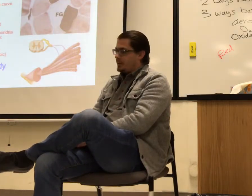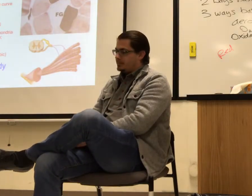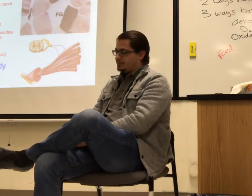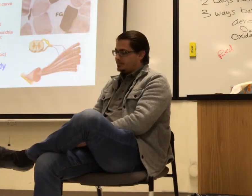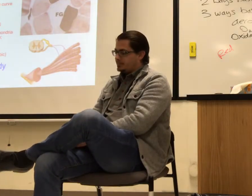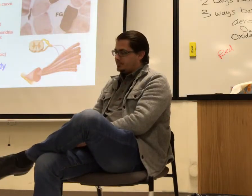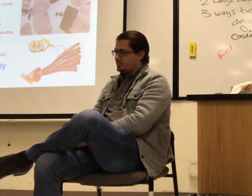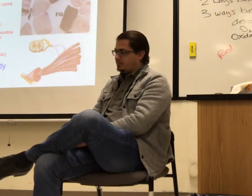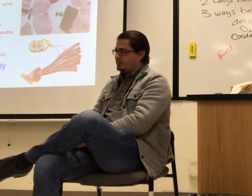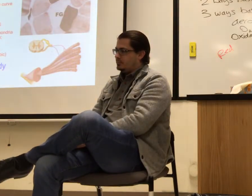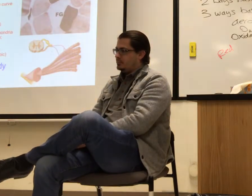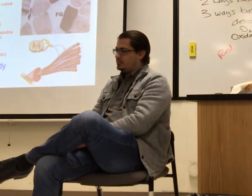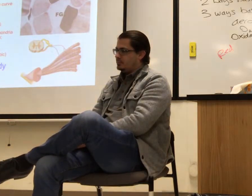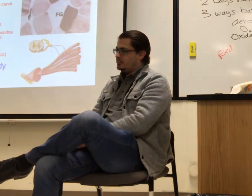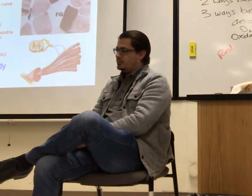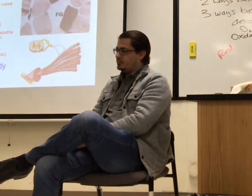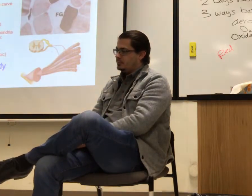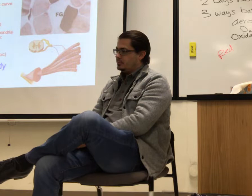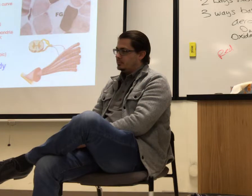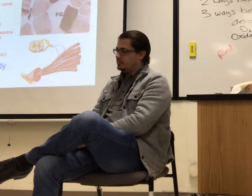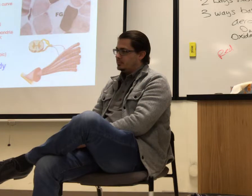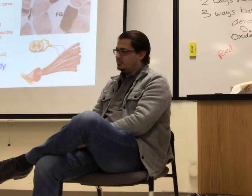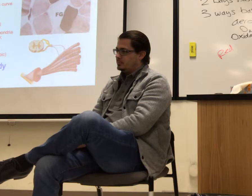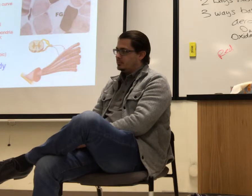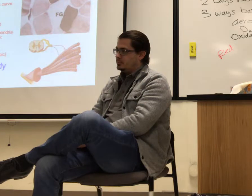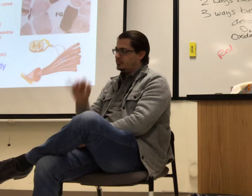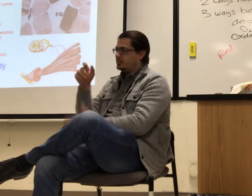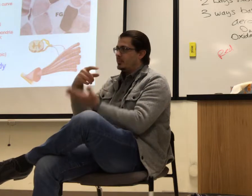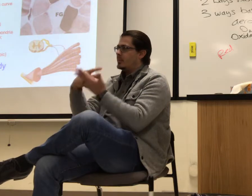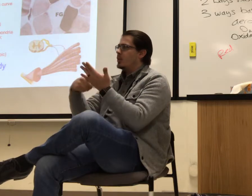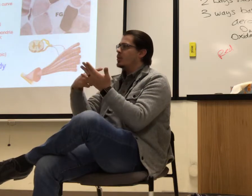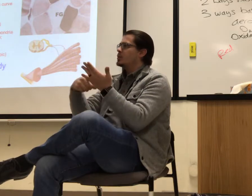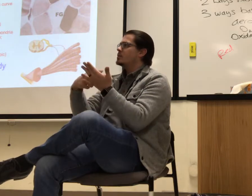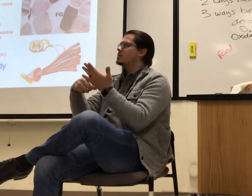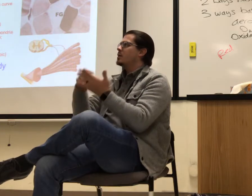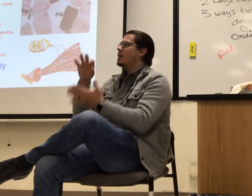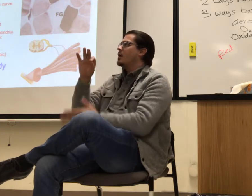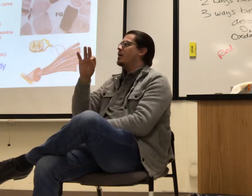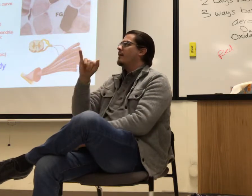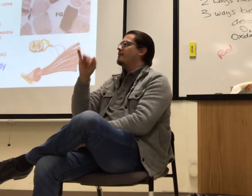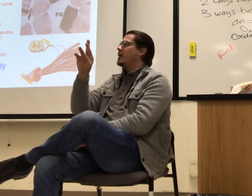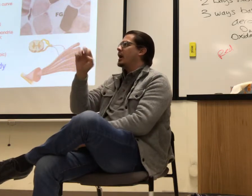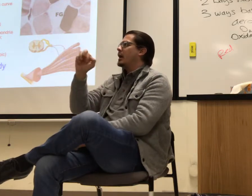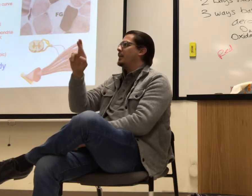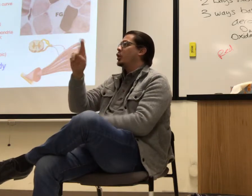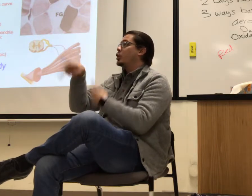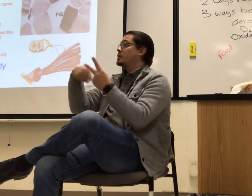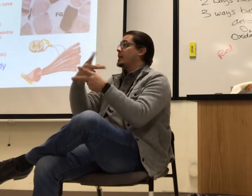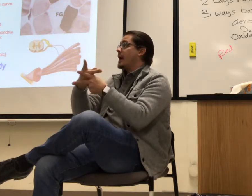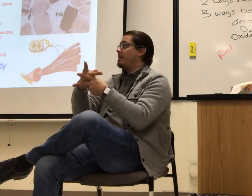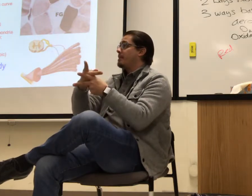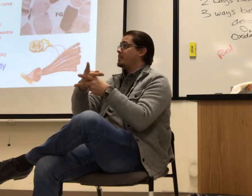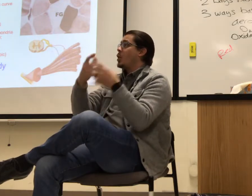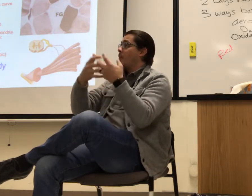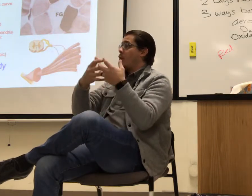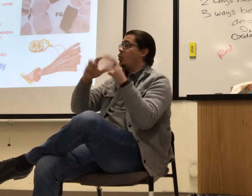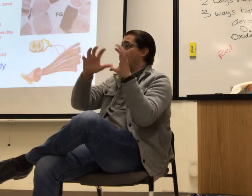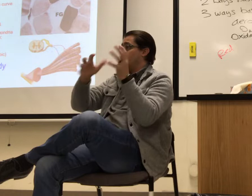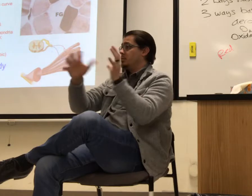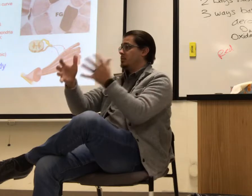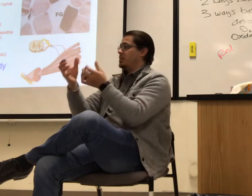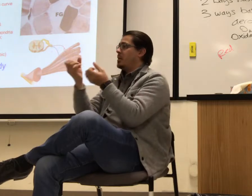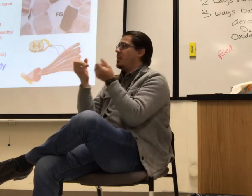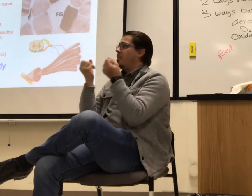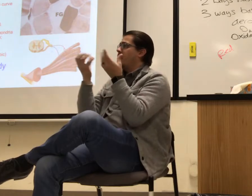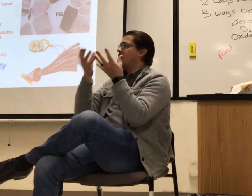so let's kind of look at fiber type. So you consider motor unit classification, a lot of the data